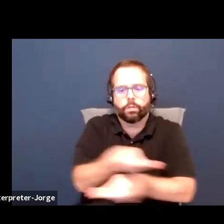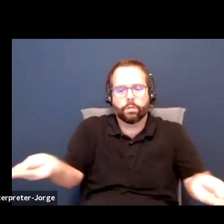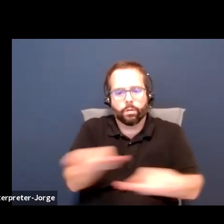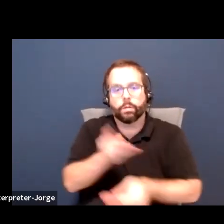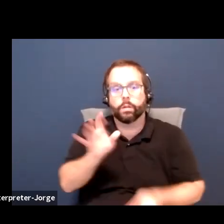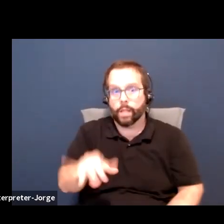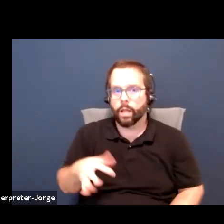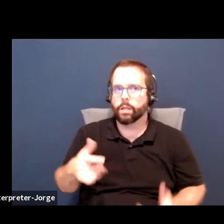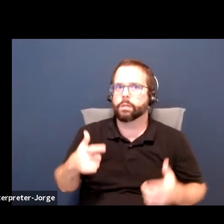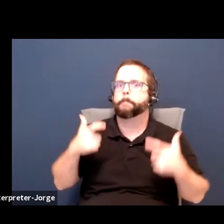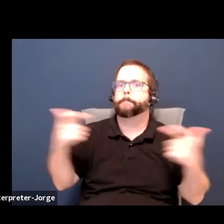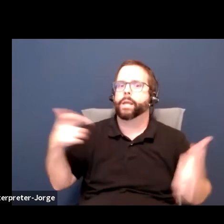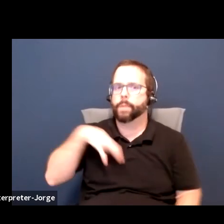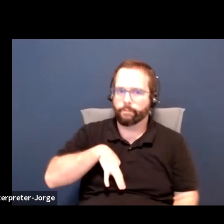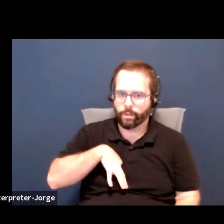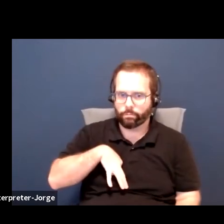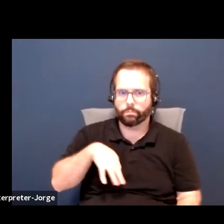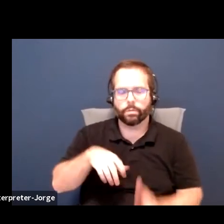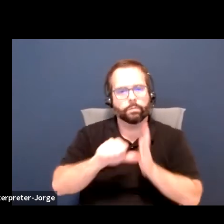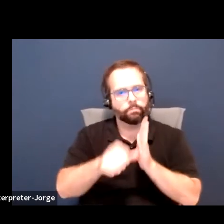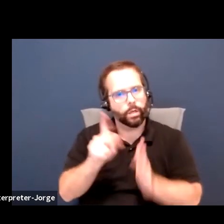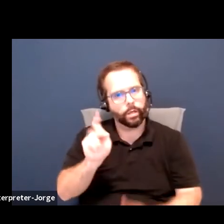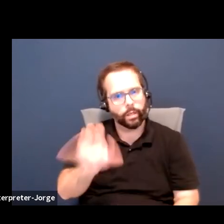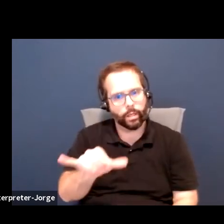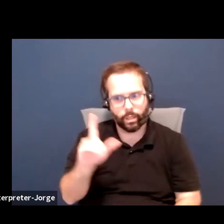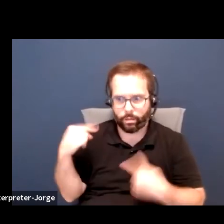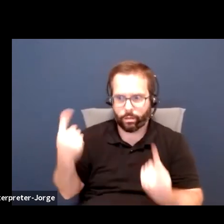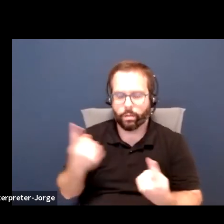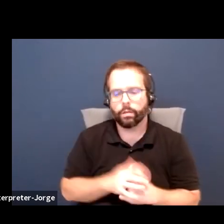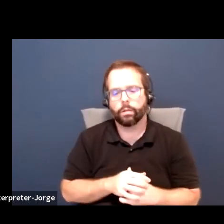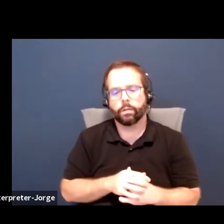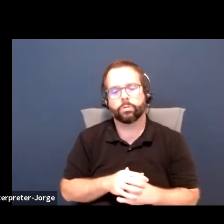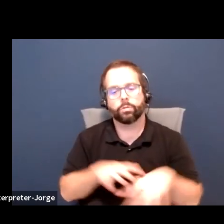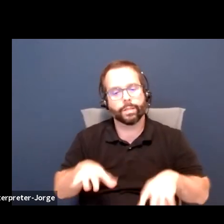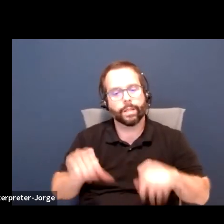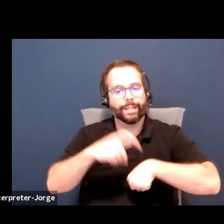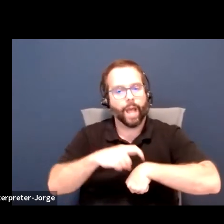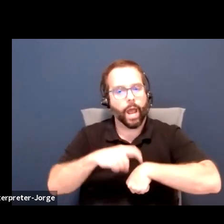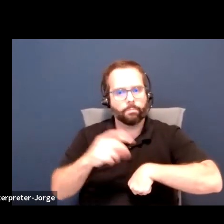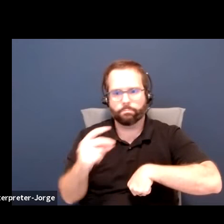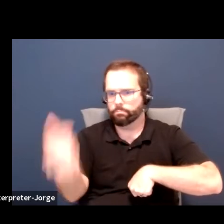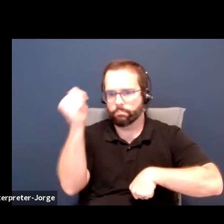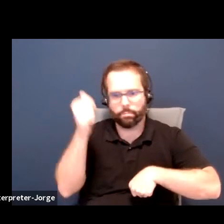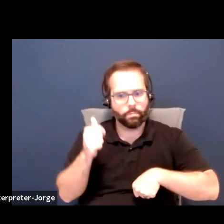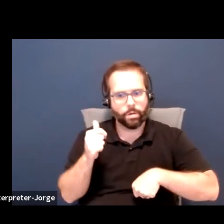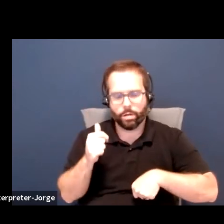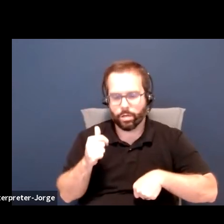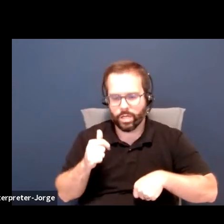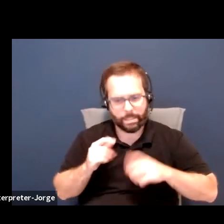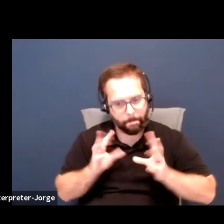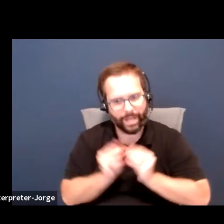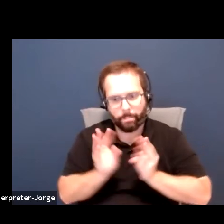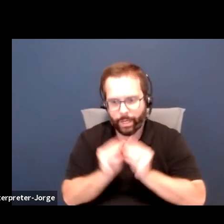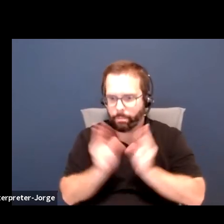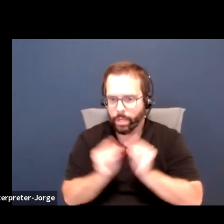the years. And like Patricia was saying, really taking that time, that initial time up front, lots of meetings, lots of discussion, lots